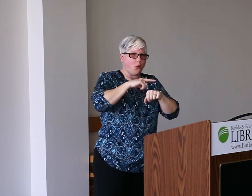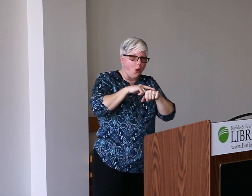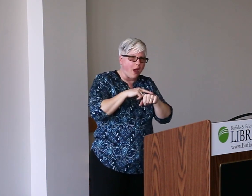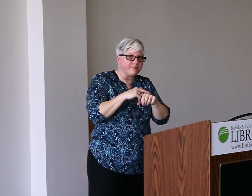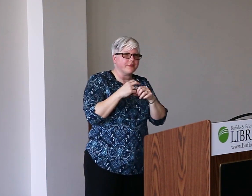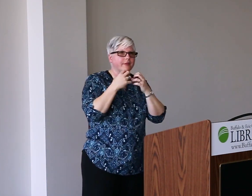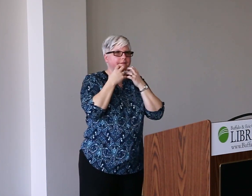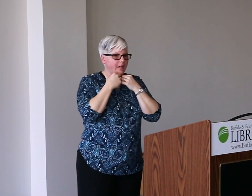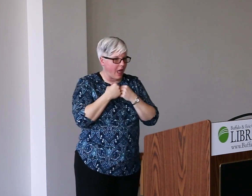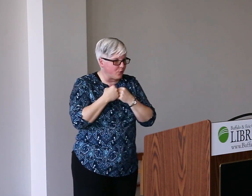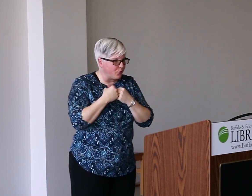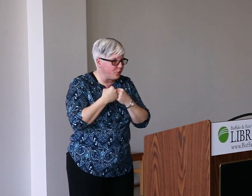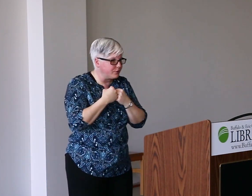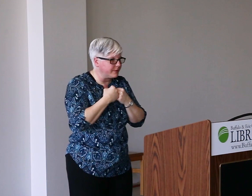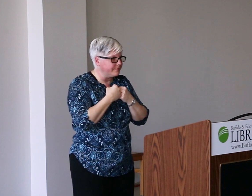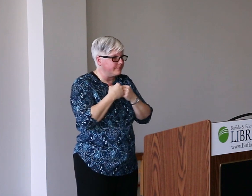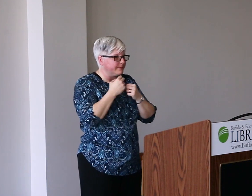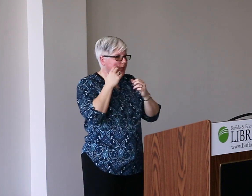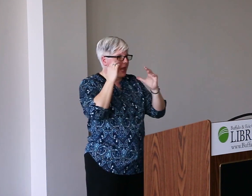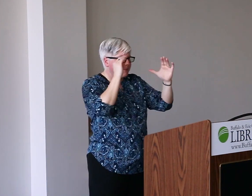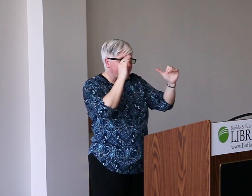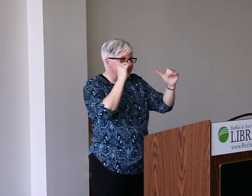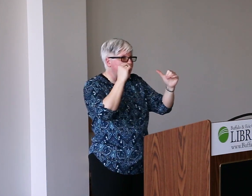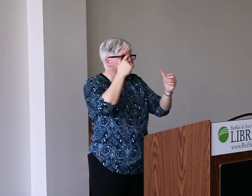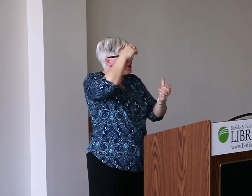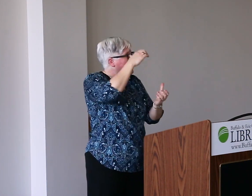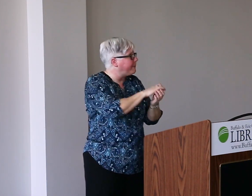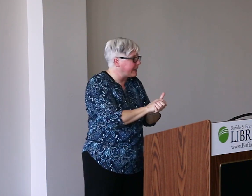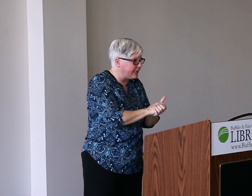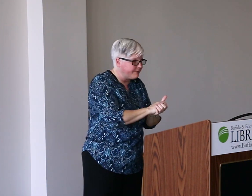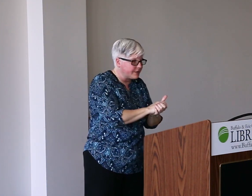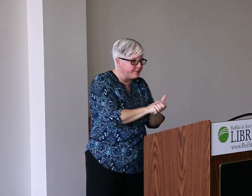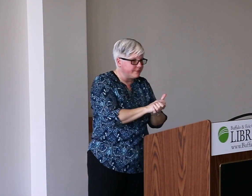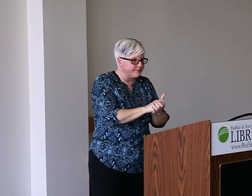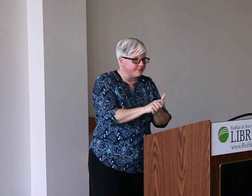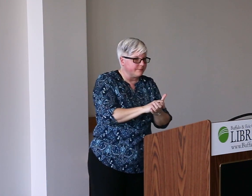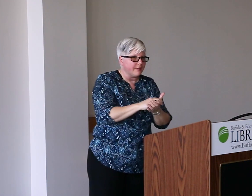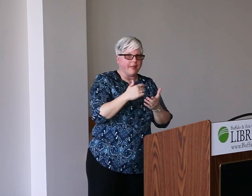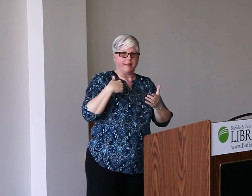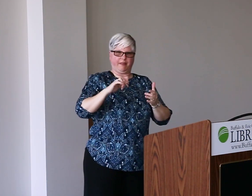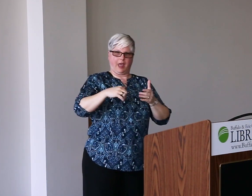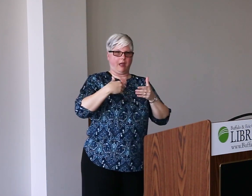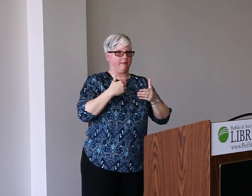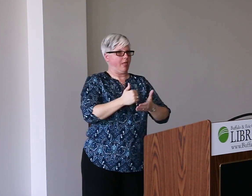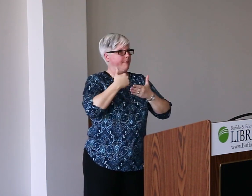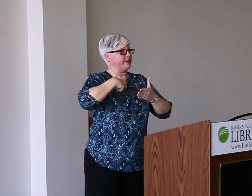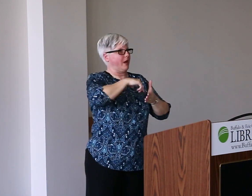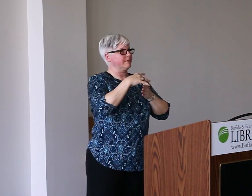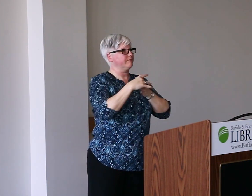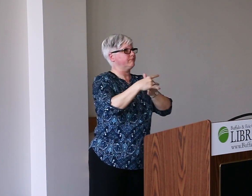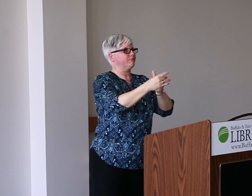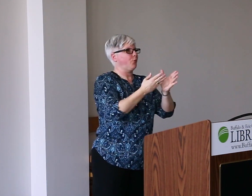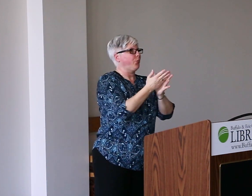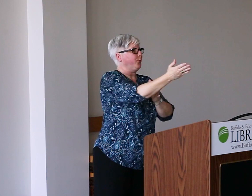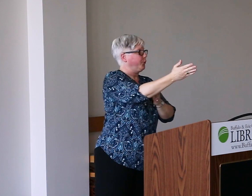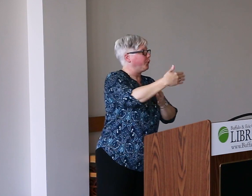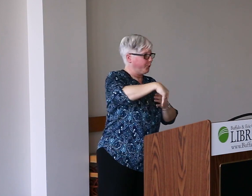linguistic minorities. They have values and expectations that they believe in, and it helps us.